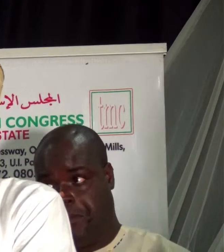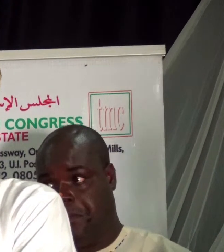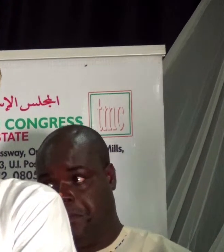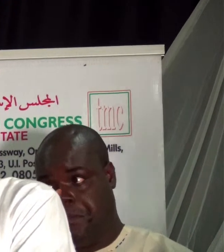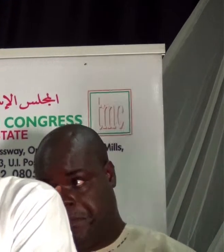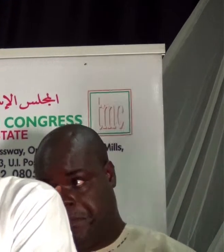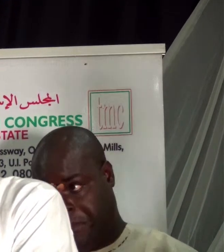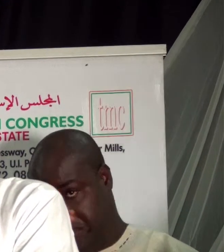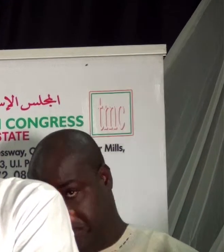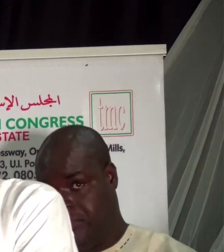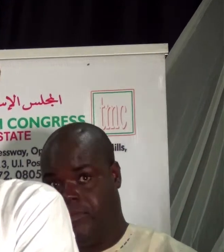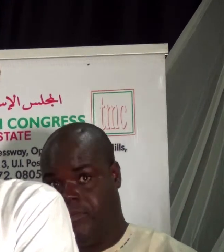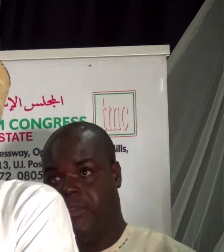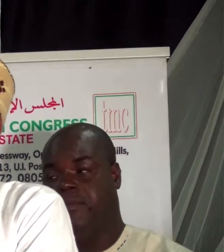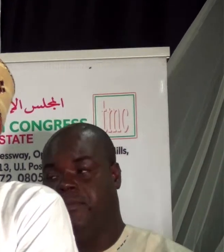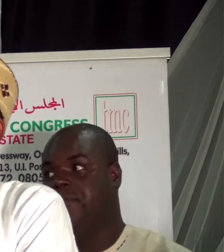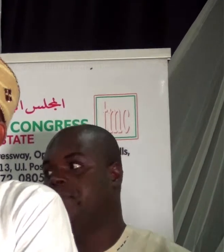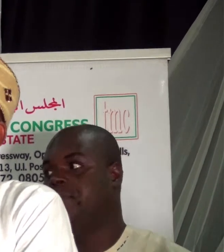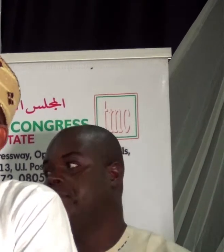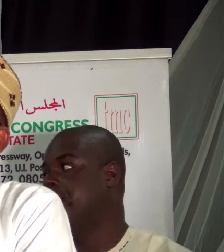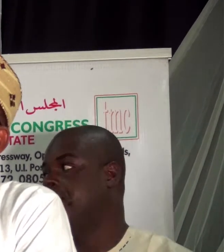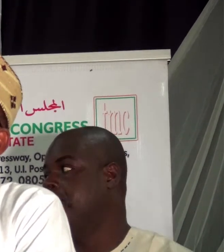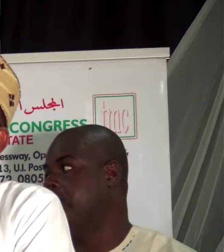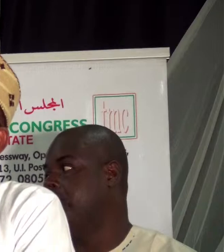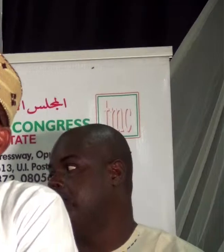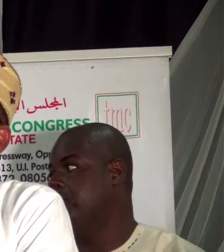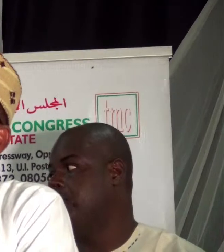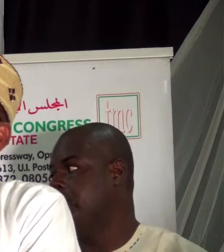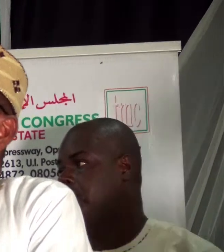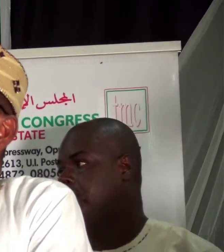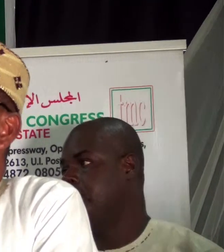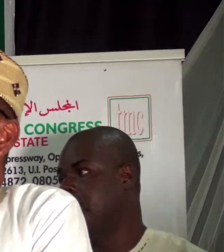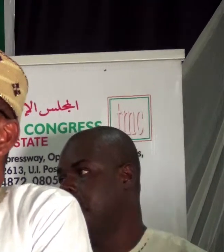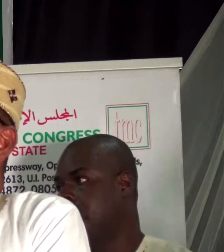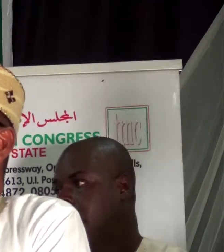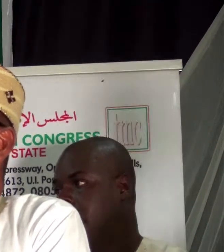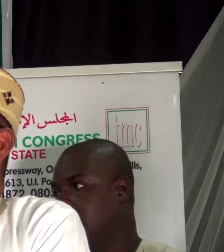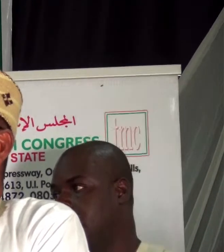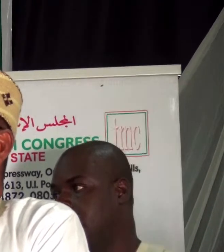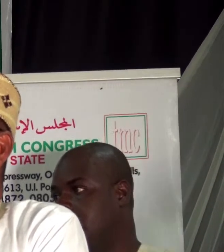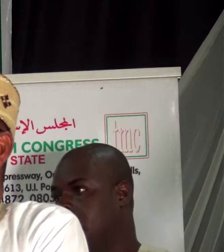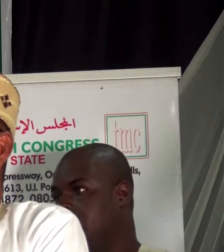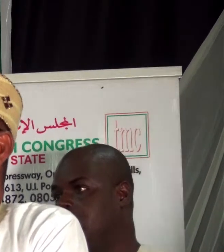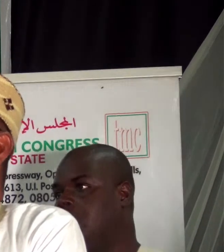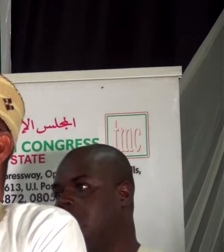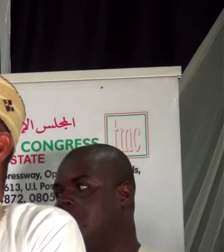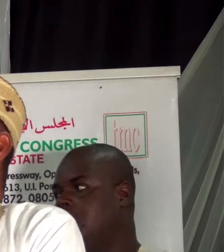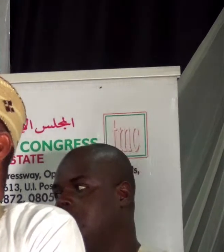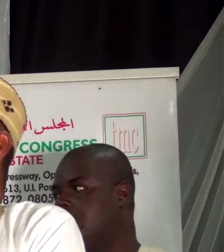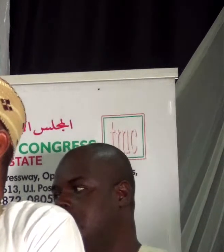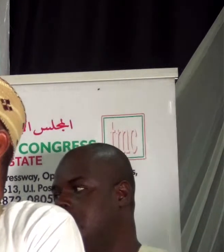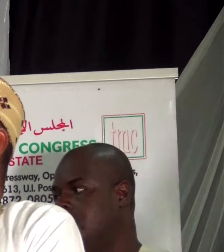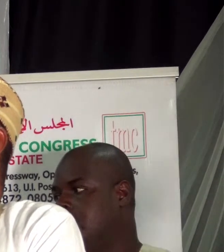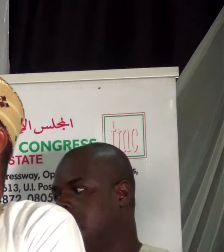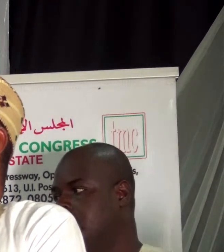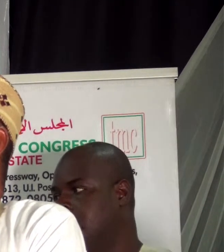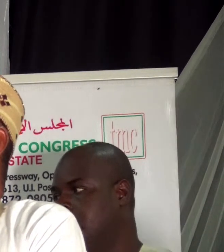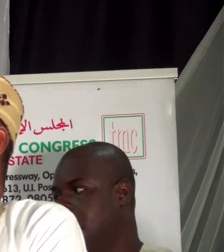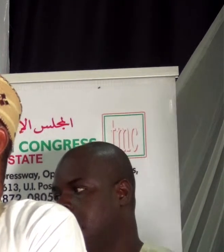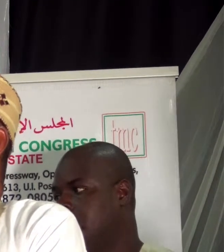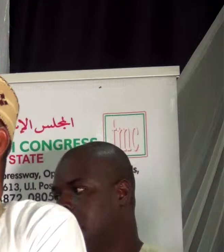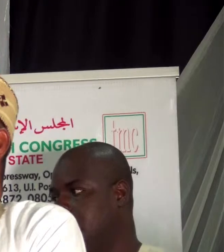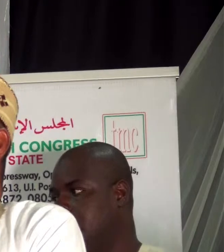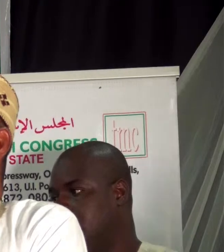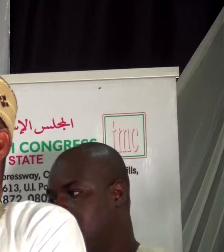lọ́wọ́ wa gẹ́gẹ́ bí ìjọsìn lẹ́yìn ìgbà táyin ọlọ́run wa ṣe àsálátù fún aṣíwájú ẹ̀dá Muhammad ẹni tó ṣe pọ́ùn ní òpin